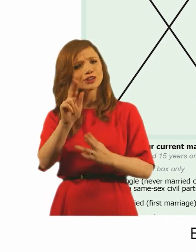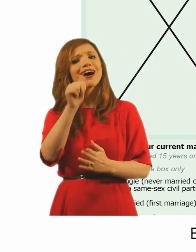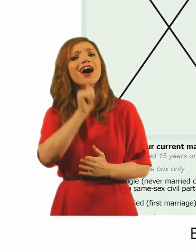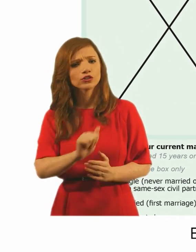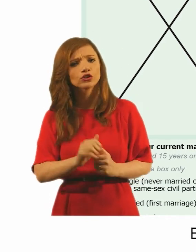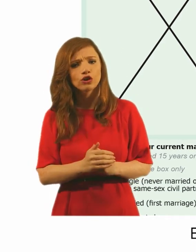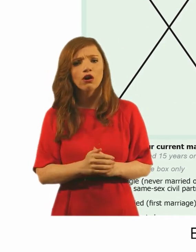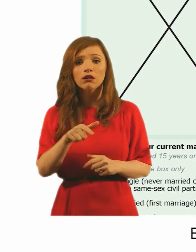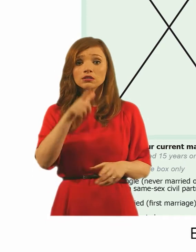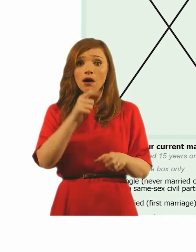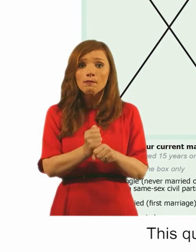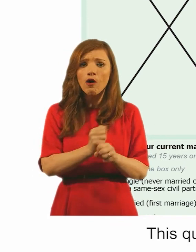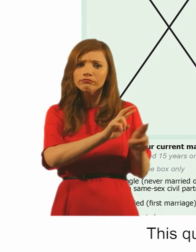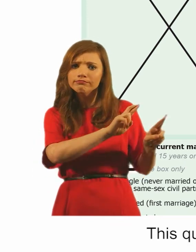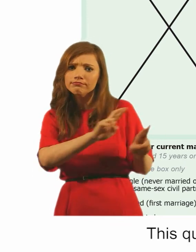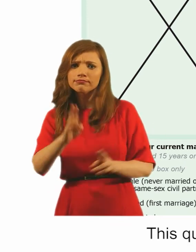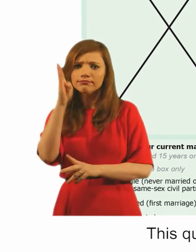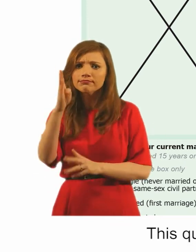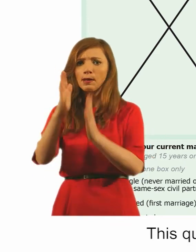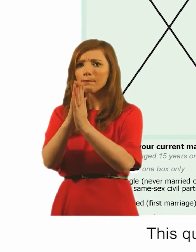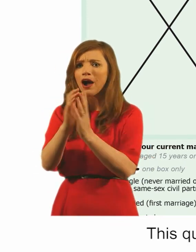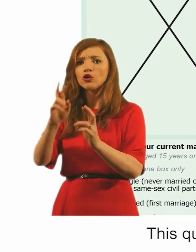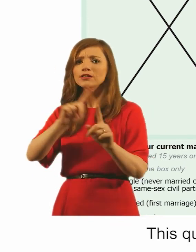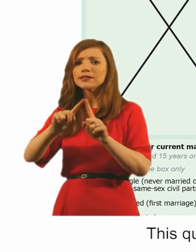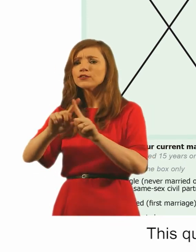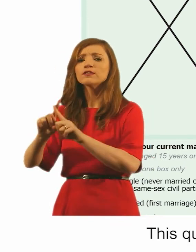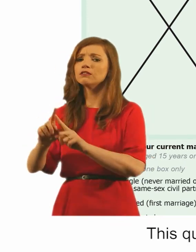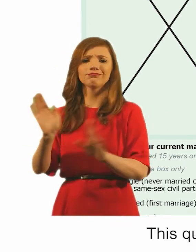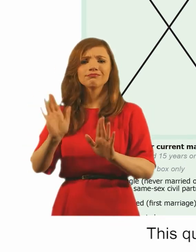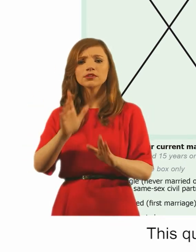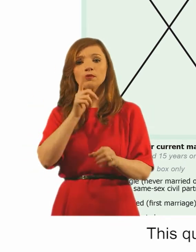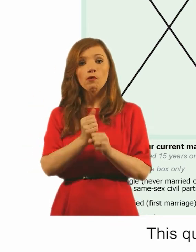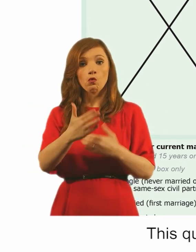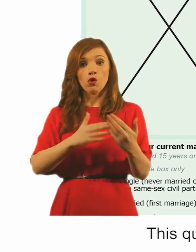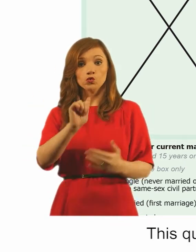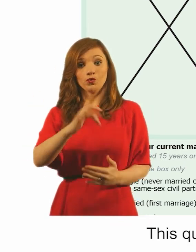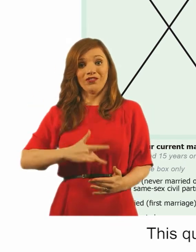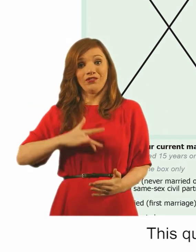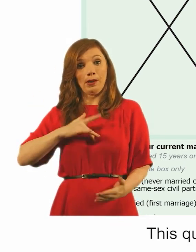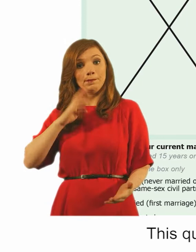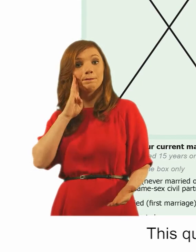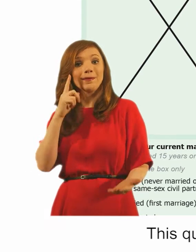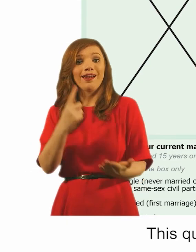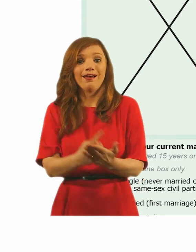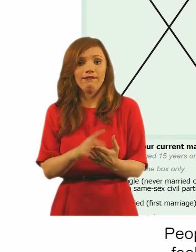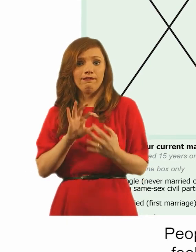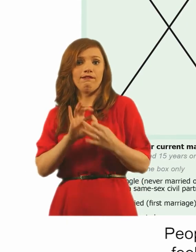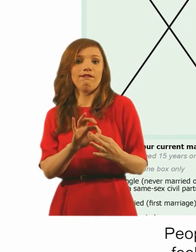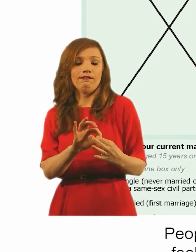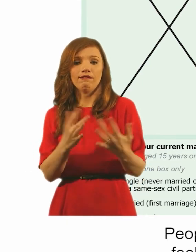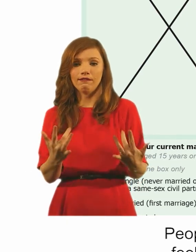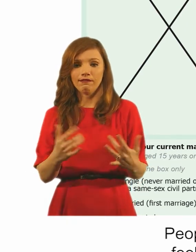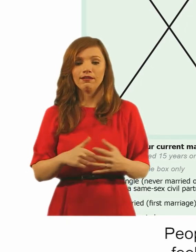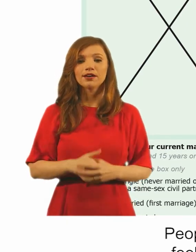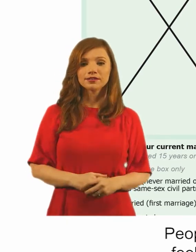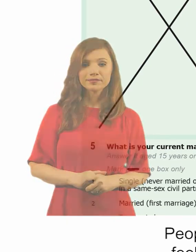question whether or not they have a religion. This question is not about frequency of attendance at church or other place of worship. People